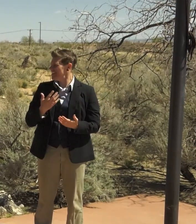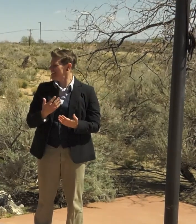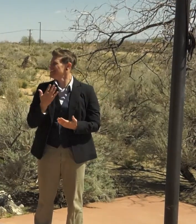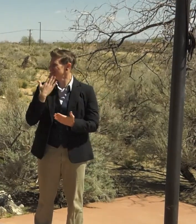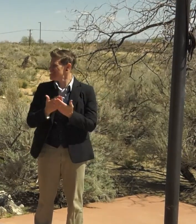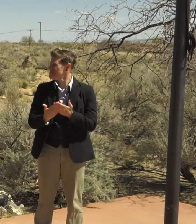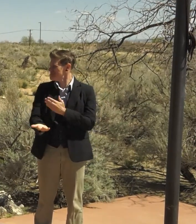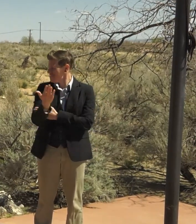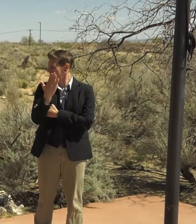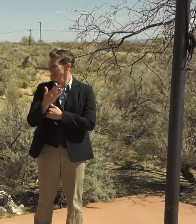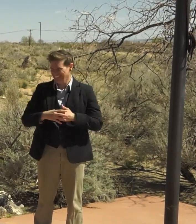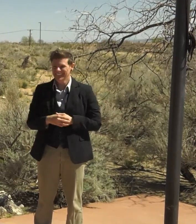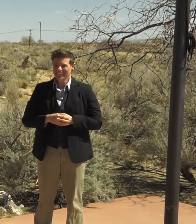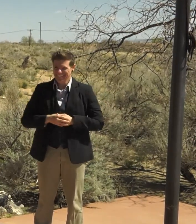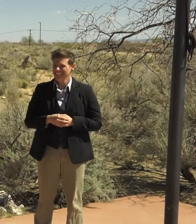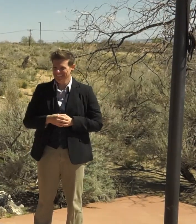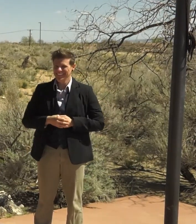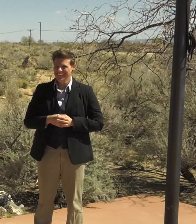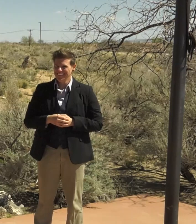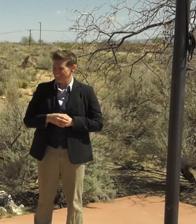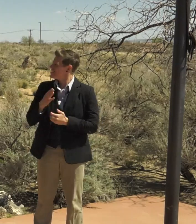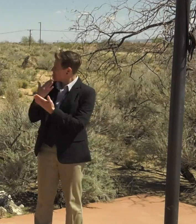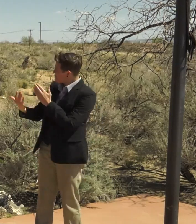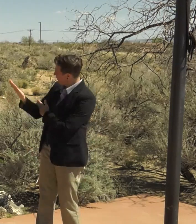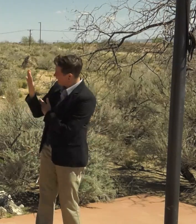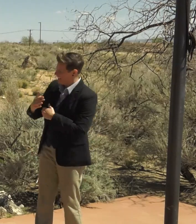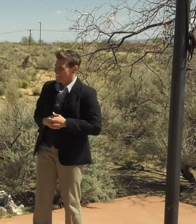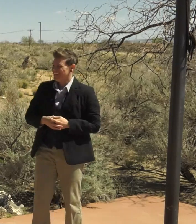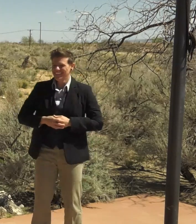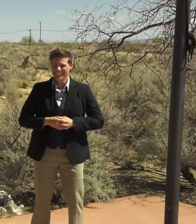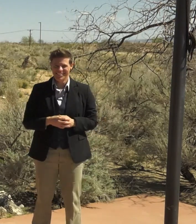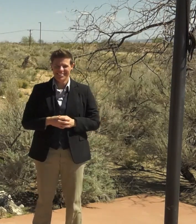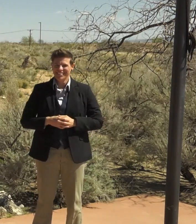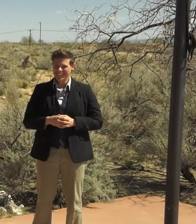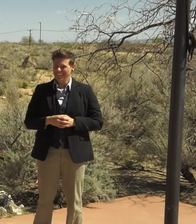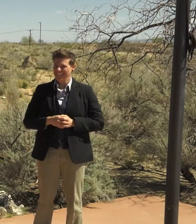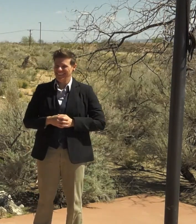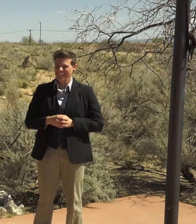this. Good morning.